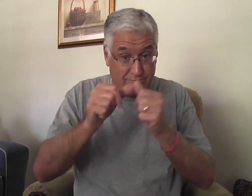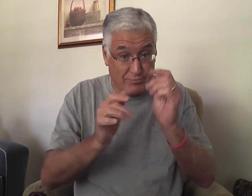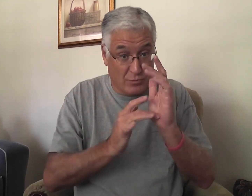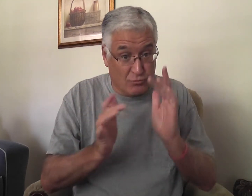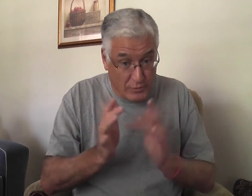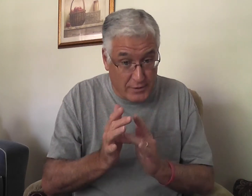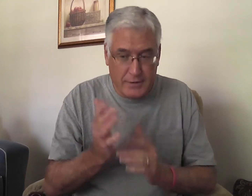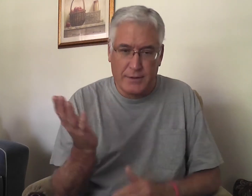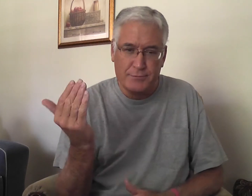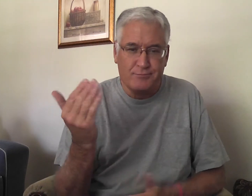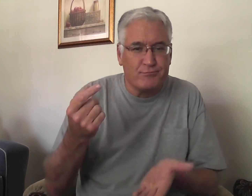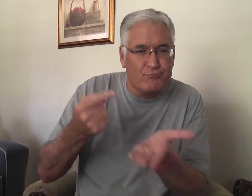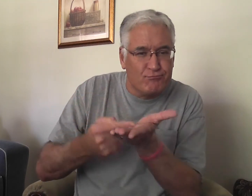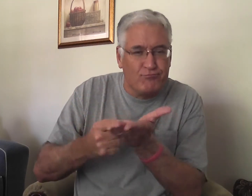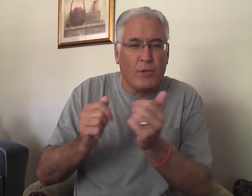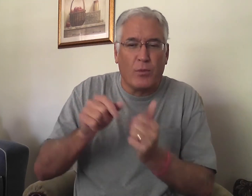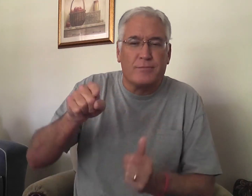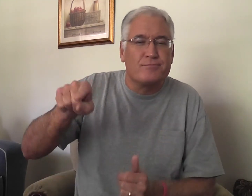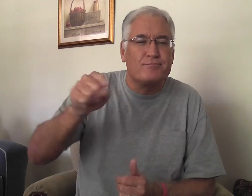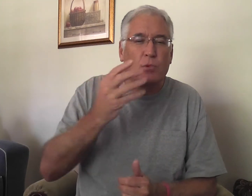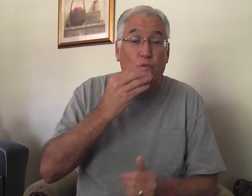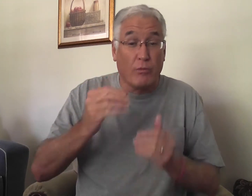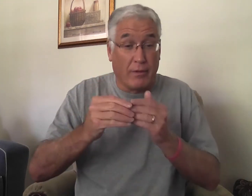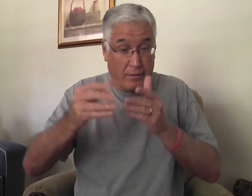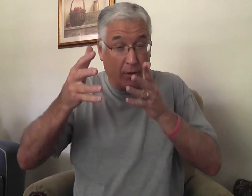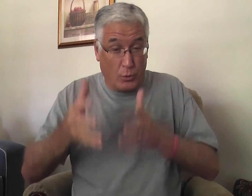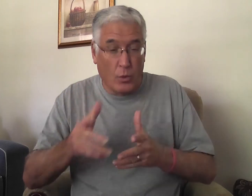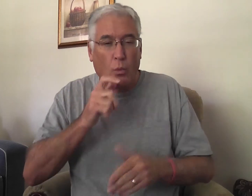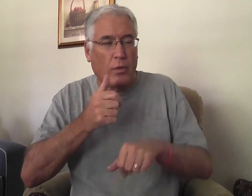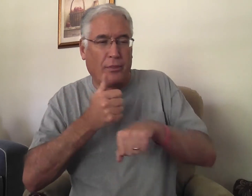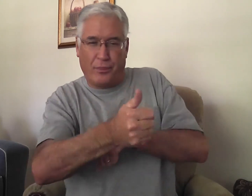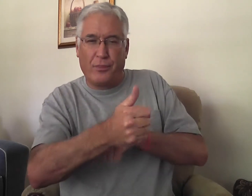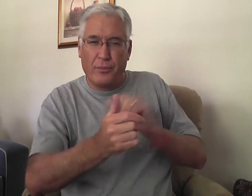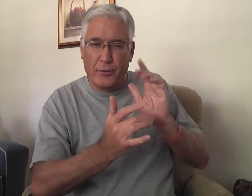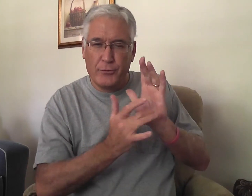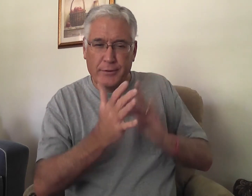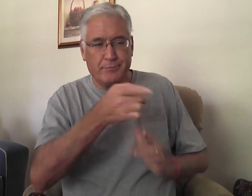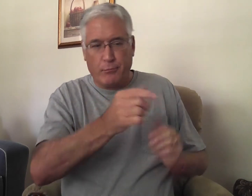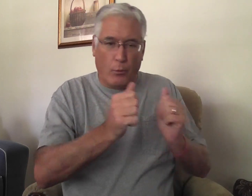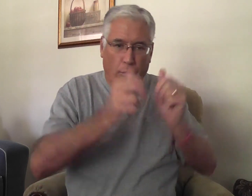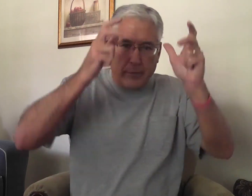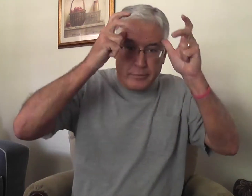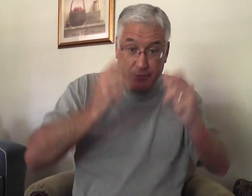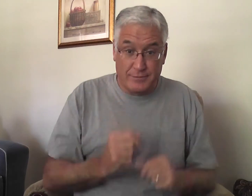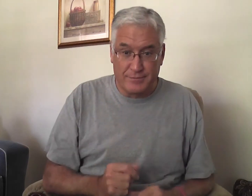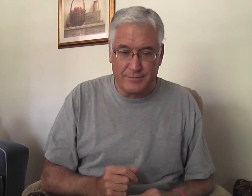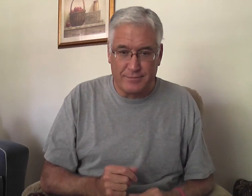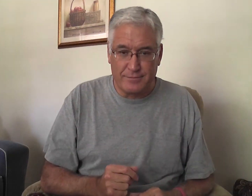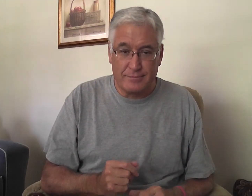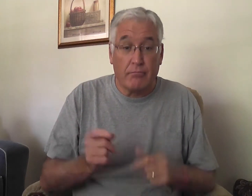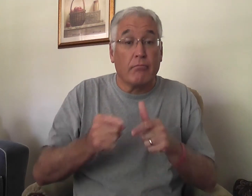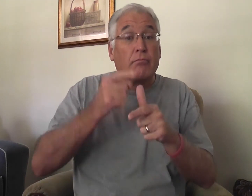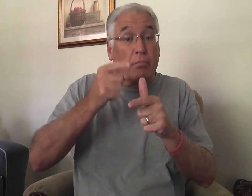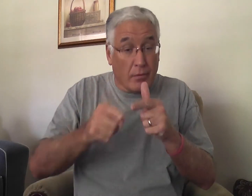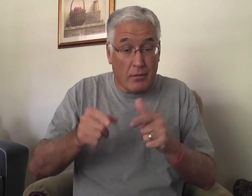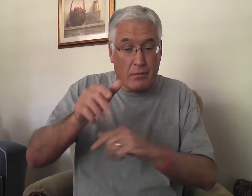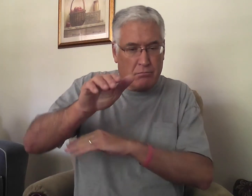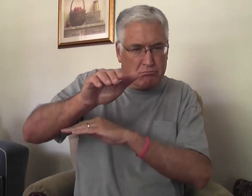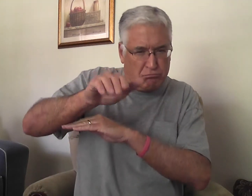doing? Well, remember that Jesus was discussing with the Jewish religious leaders. They were accusing him of being of